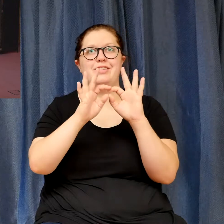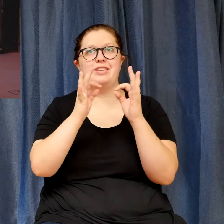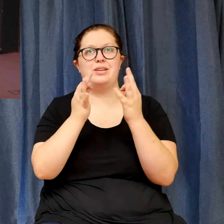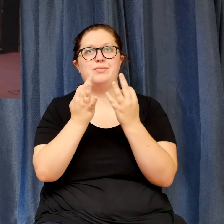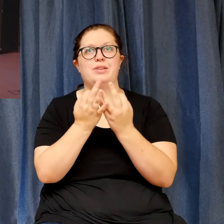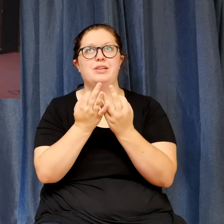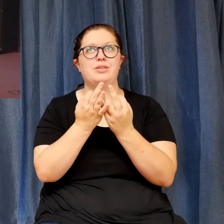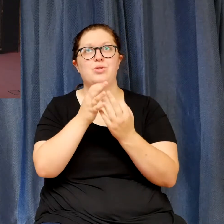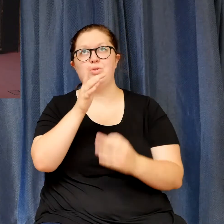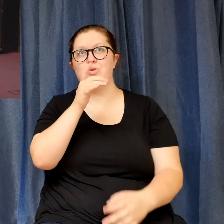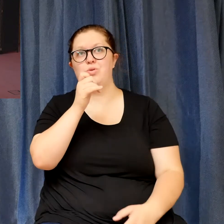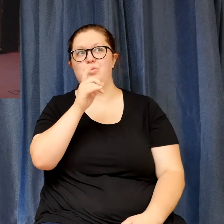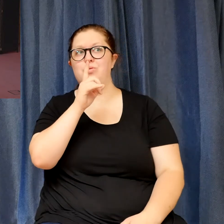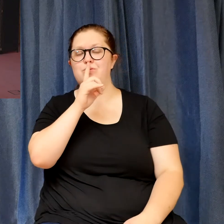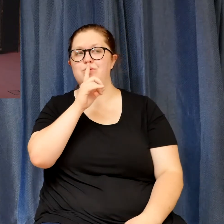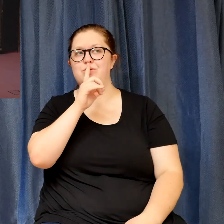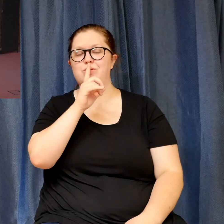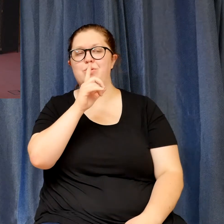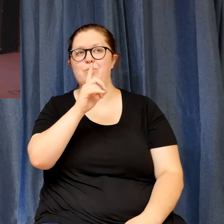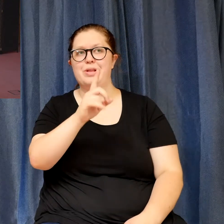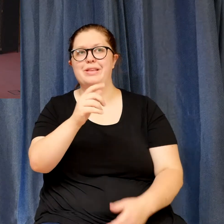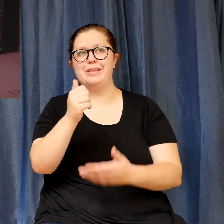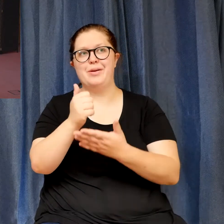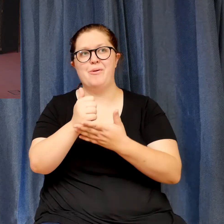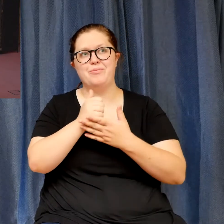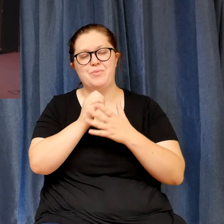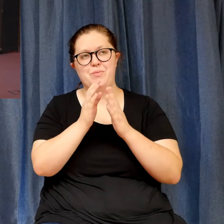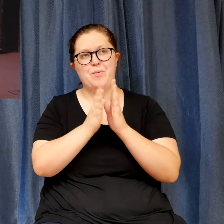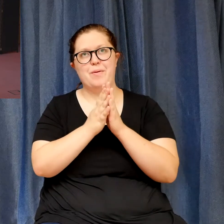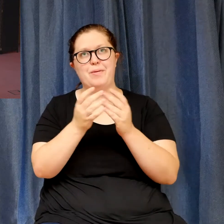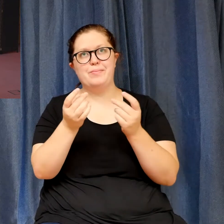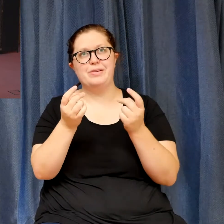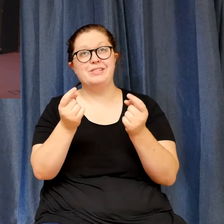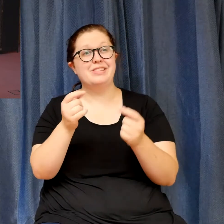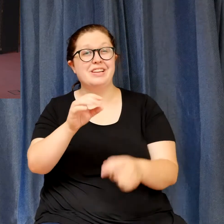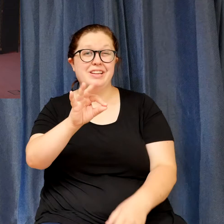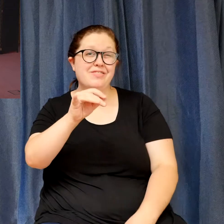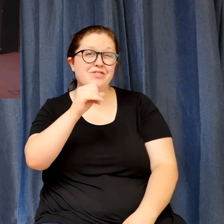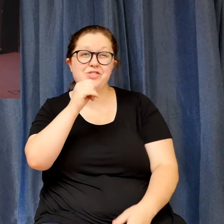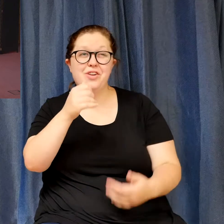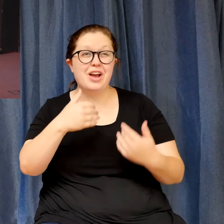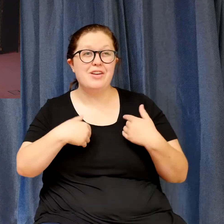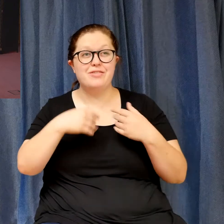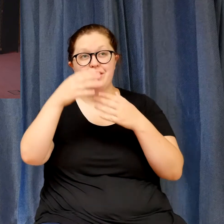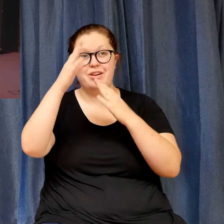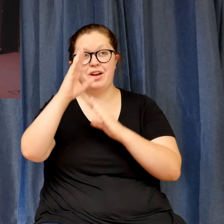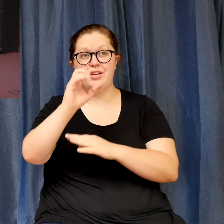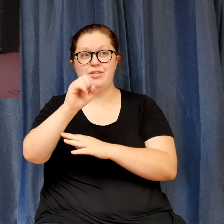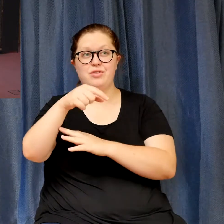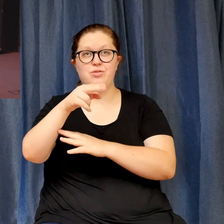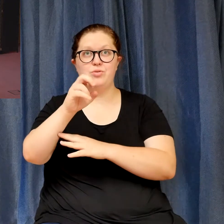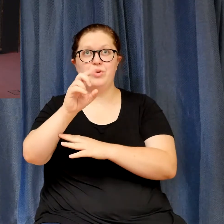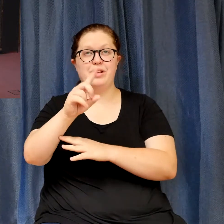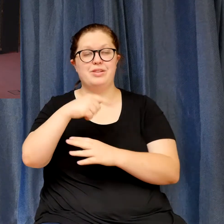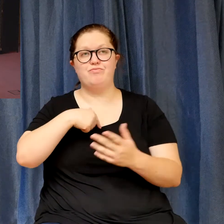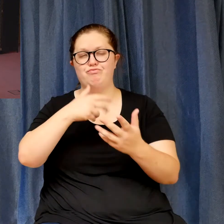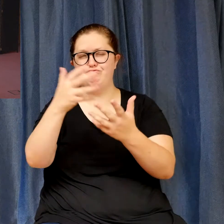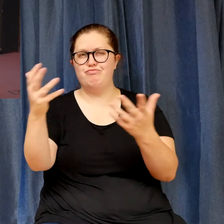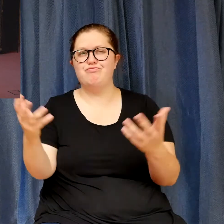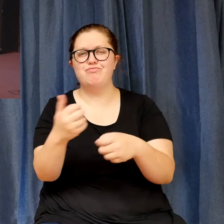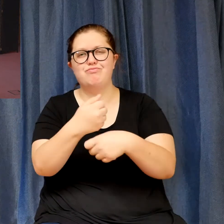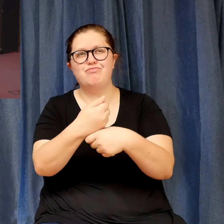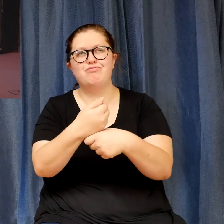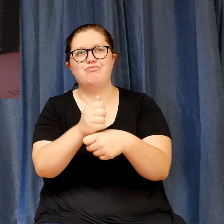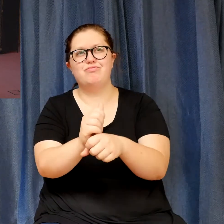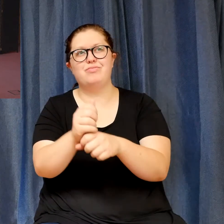knew put me into prayer immediately. And, if you don't have a God squad, I highly encourage you to create